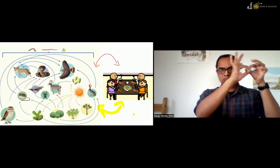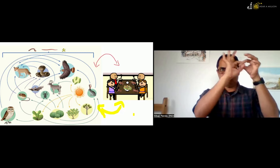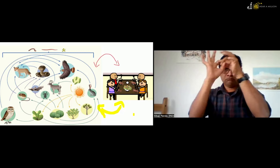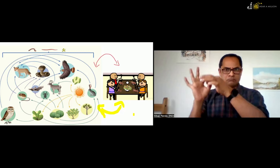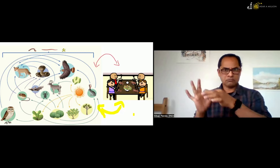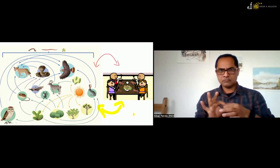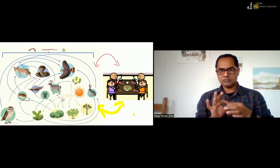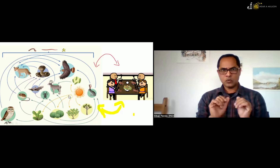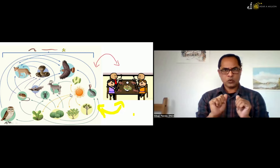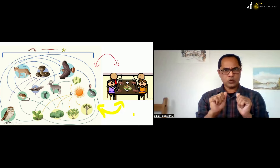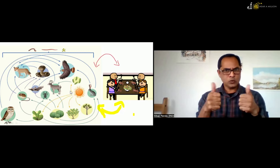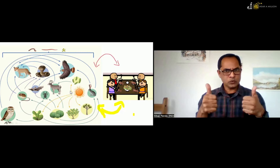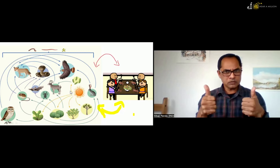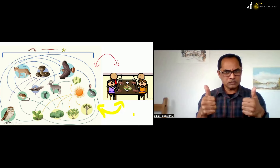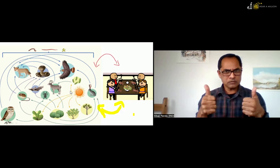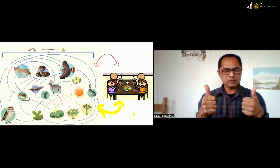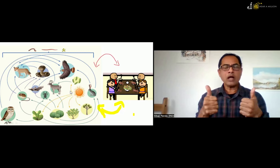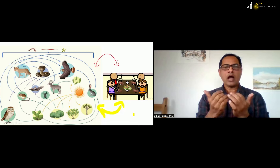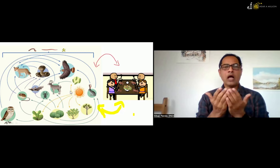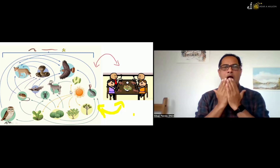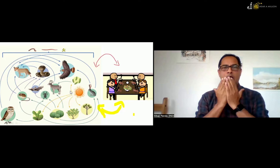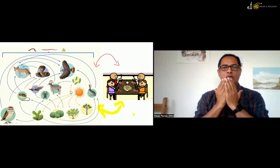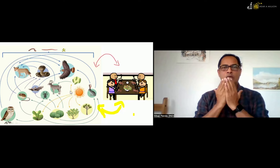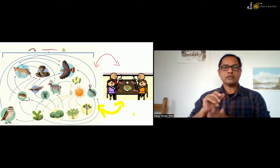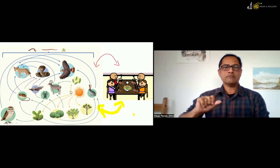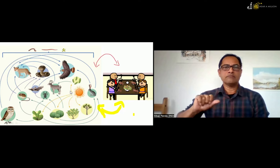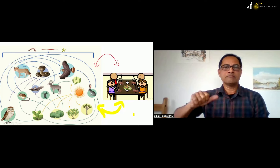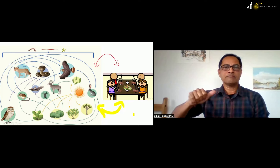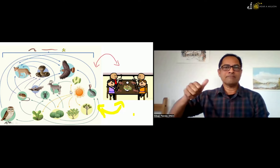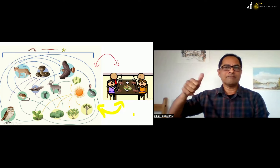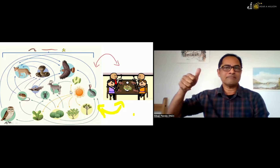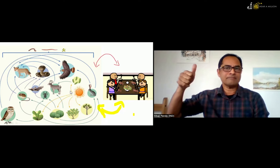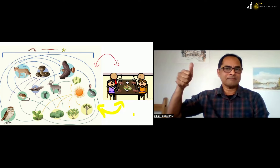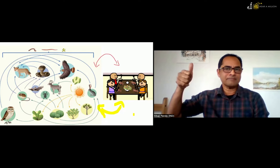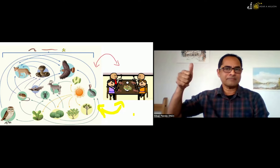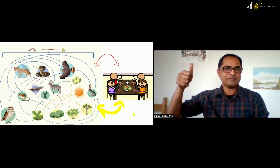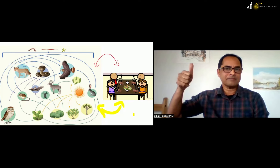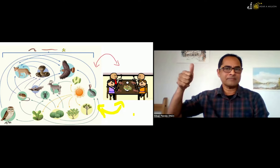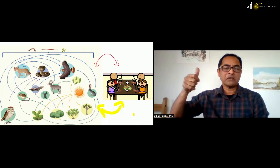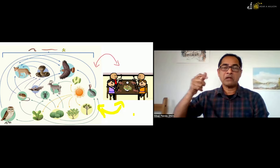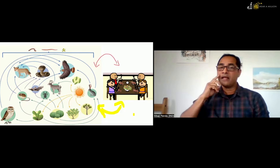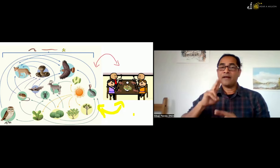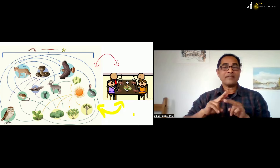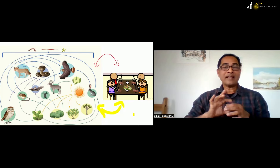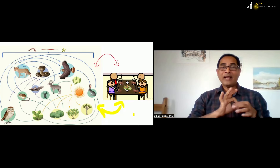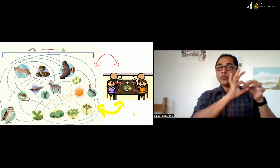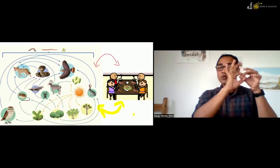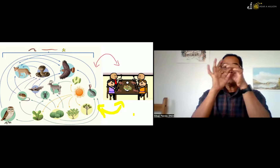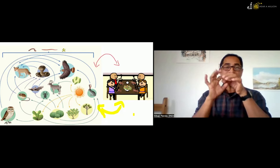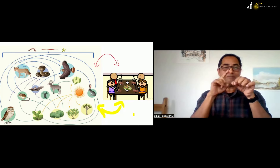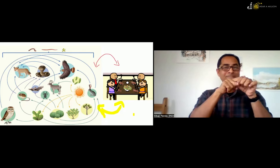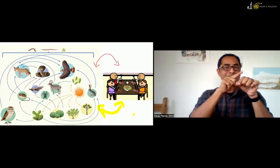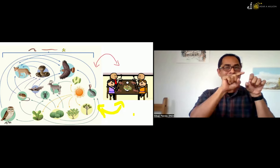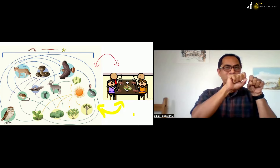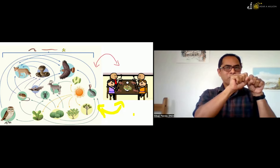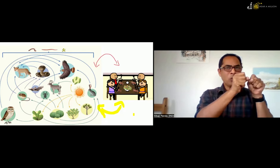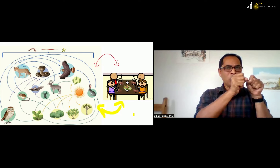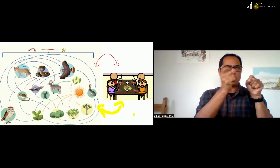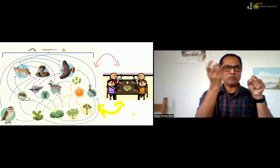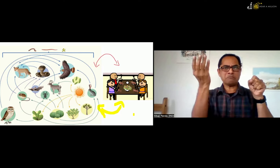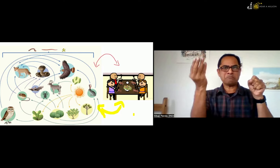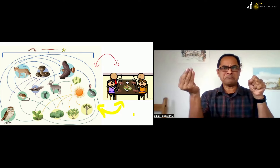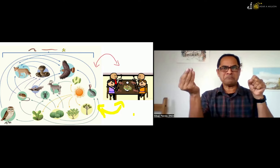is, to talk about how, if the ecosystem within the